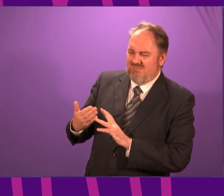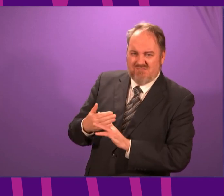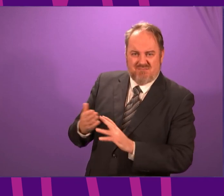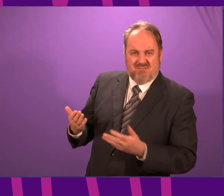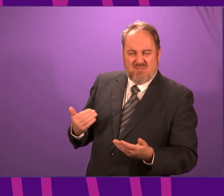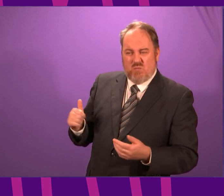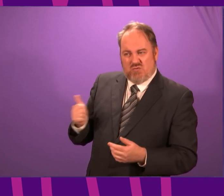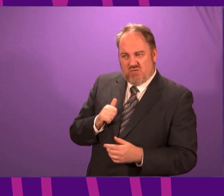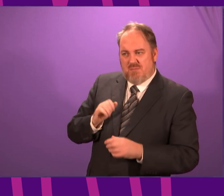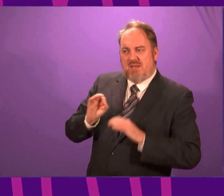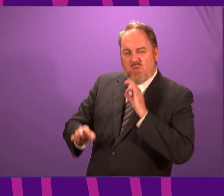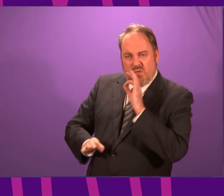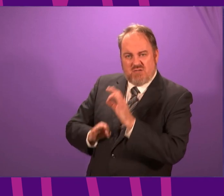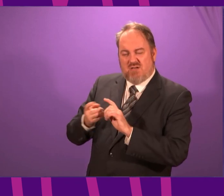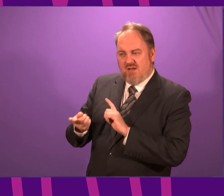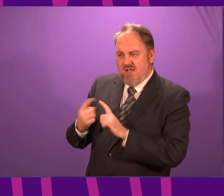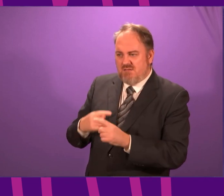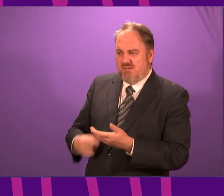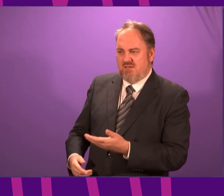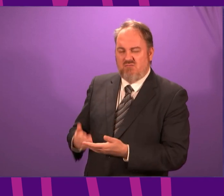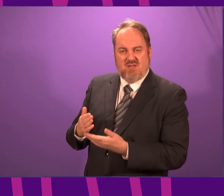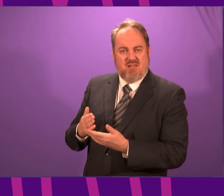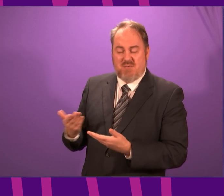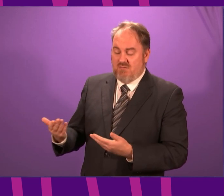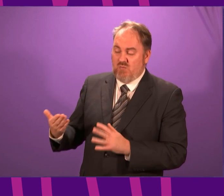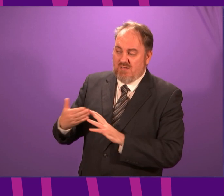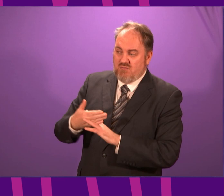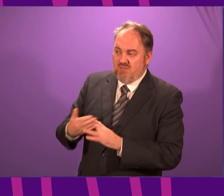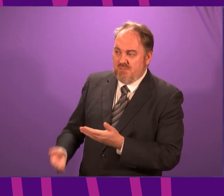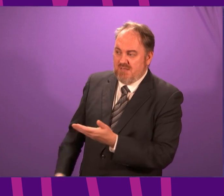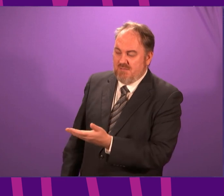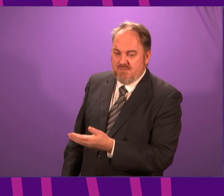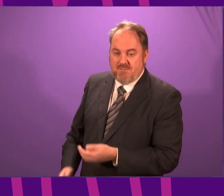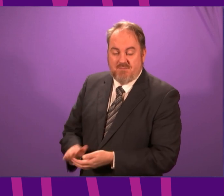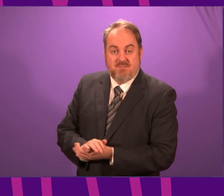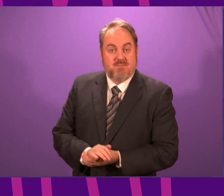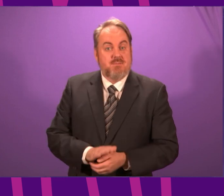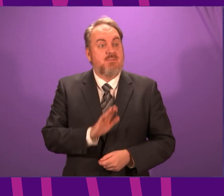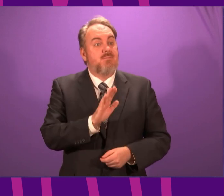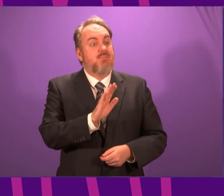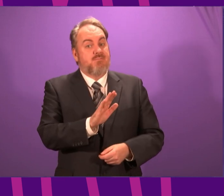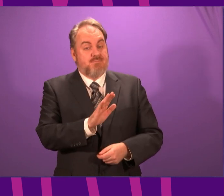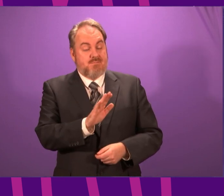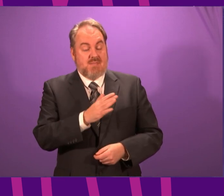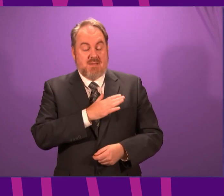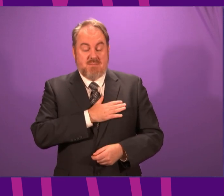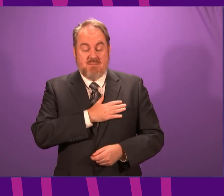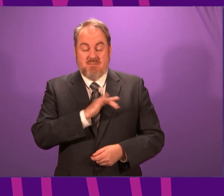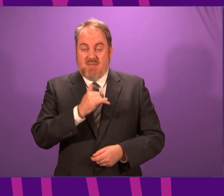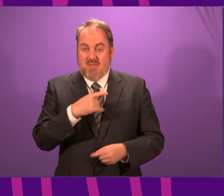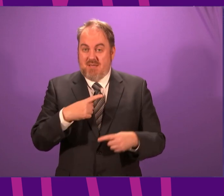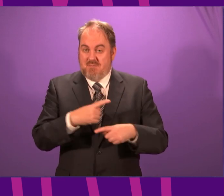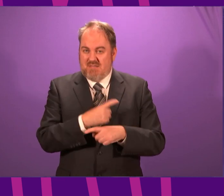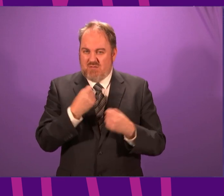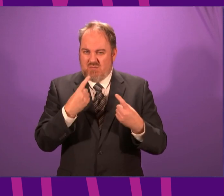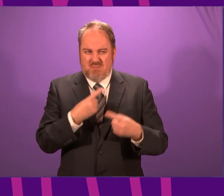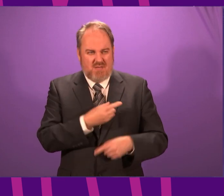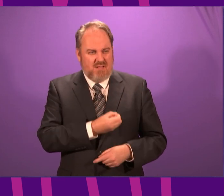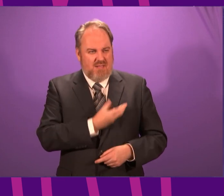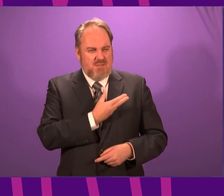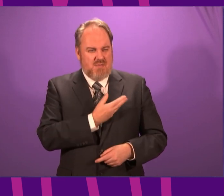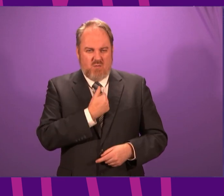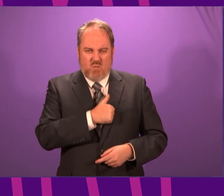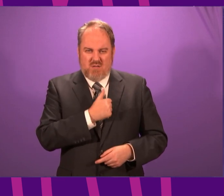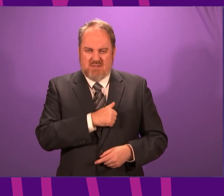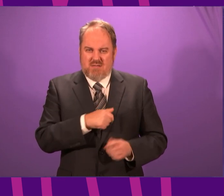question and answer session today, First Minister. Nicola Sturgeon. Sorry, I just had understood, but I may be wrong, that it was Labour that actually wanted us to